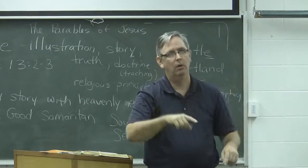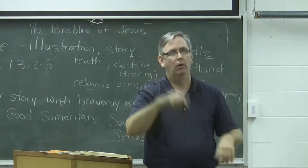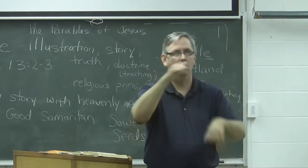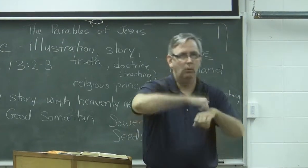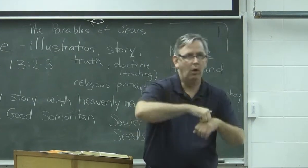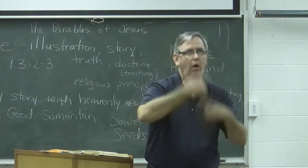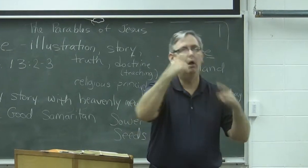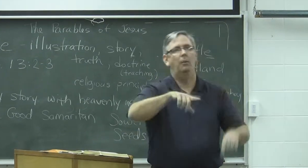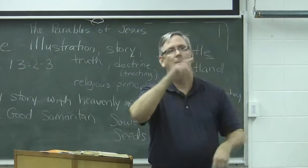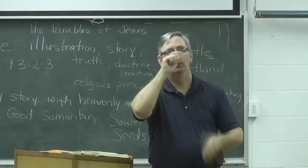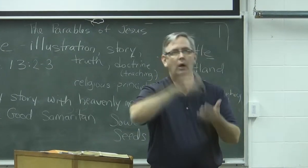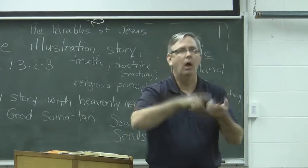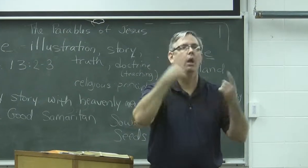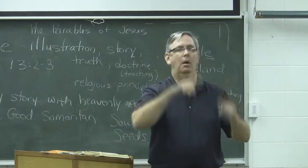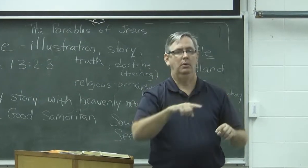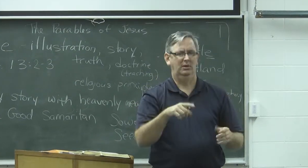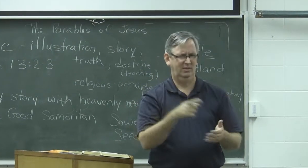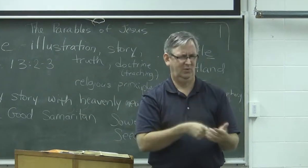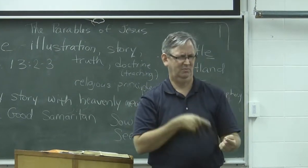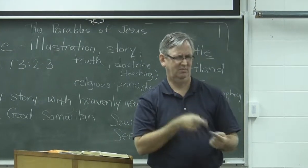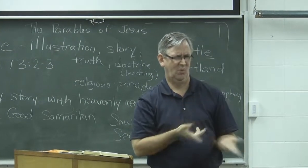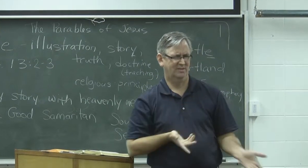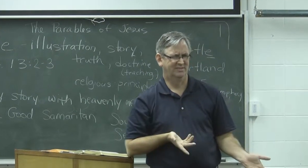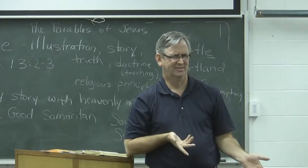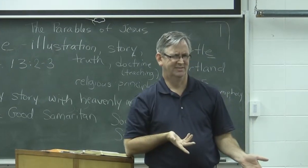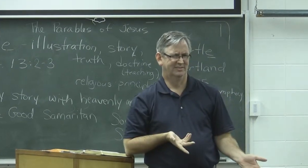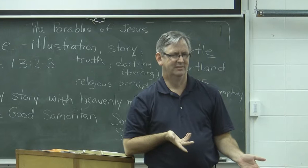example about how man went sowing seeds.